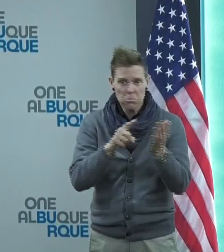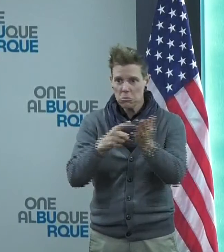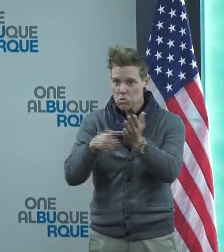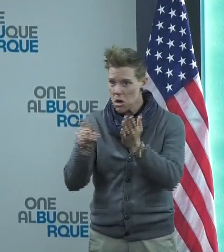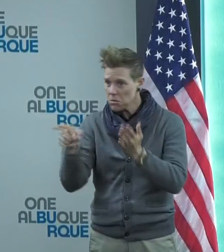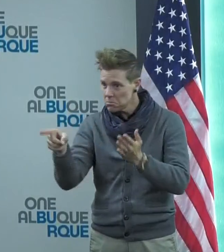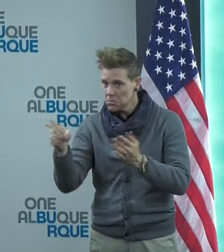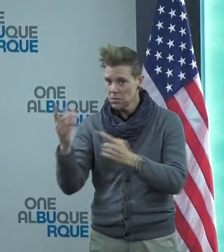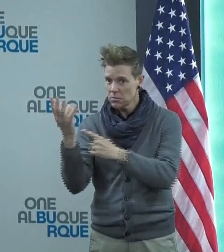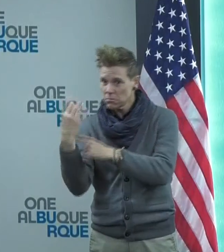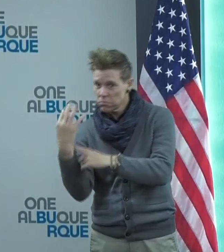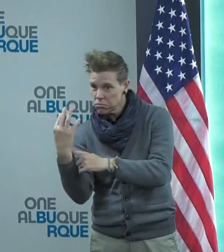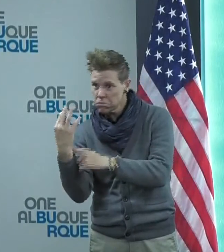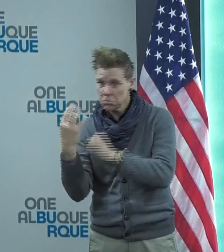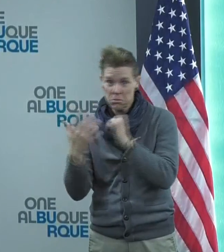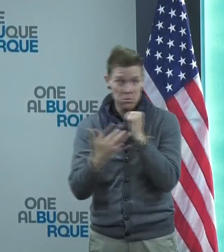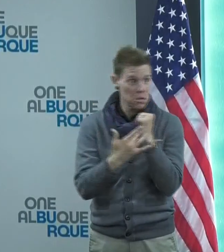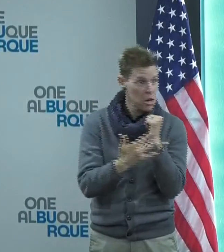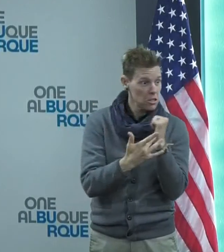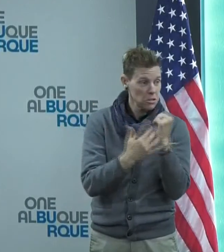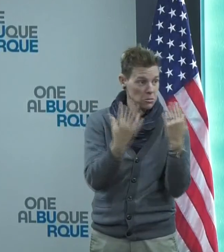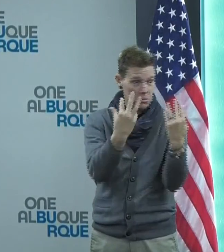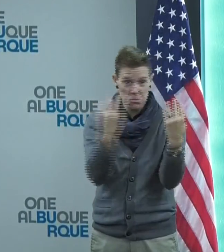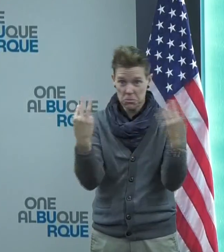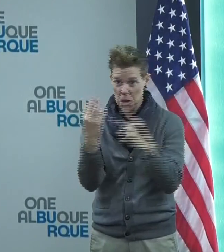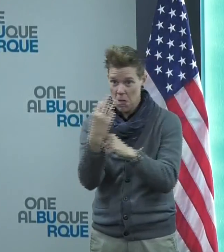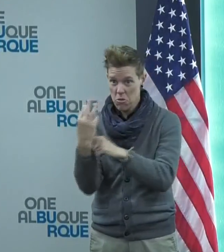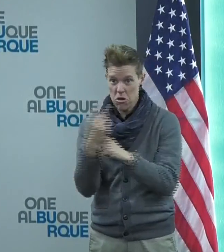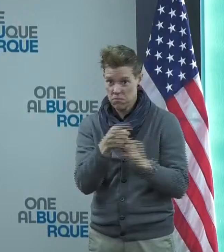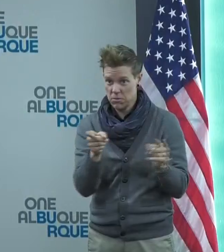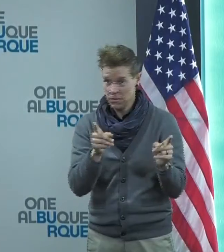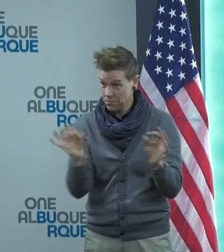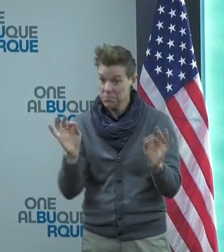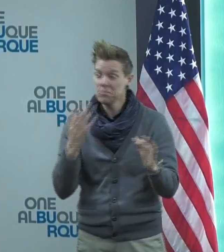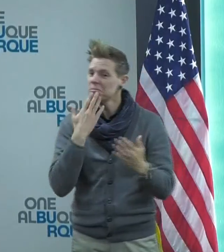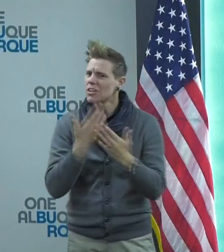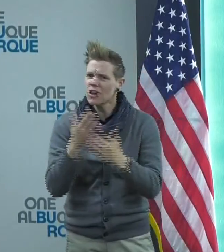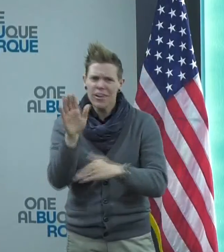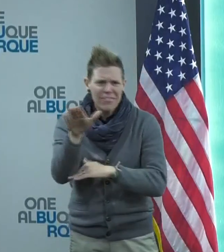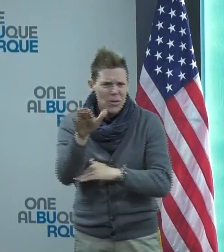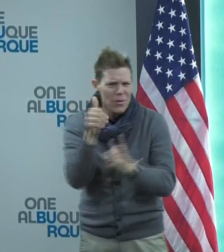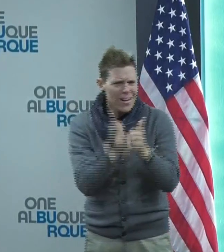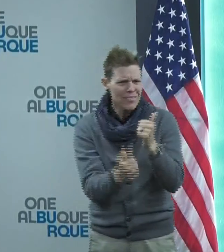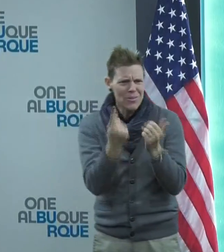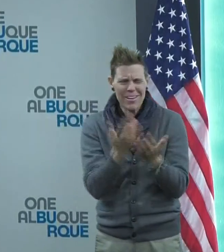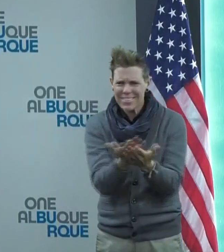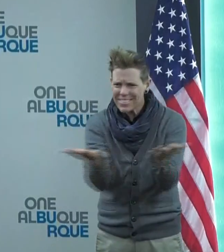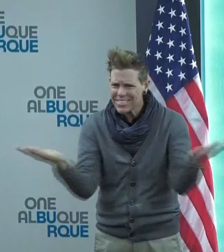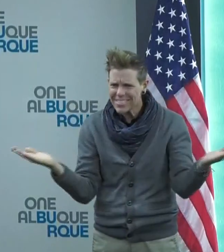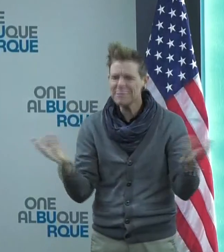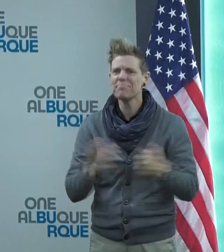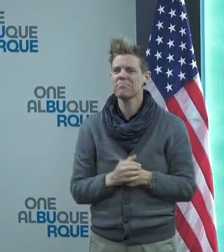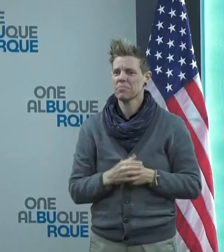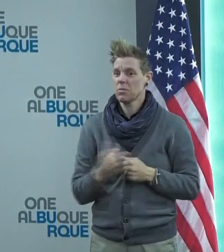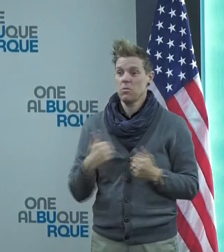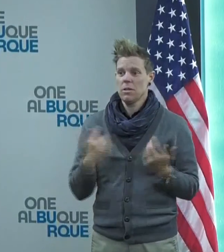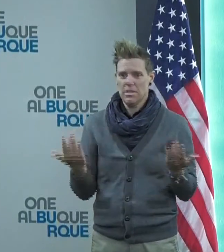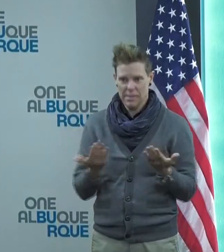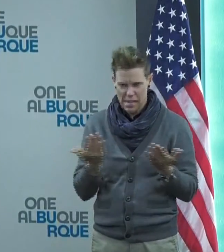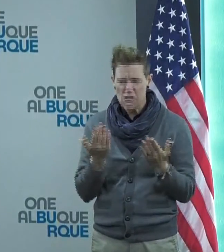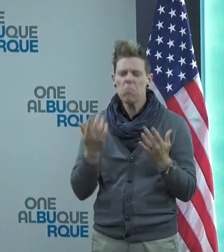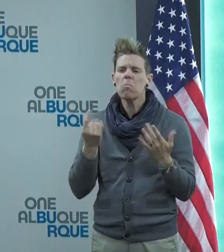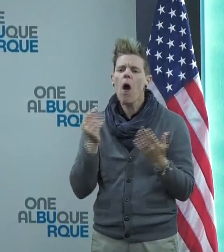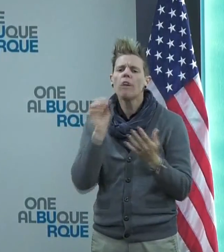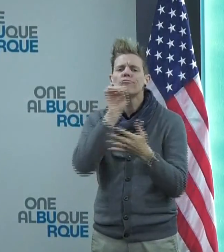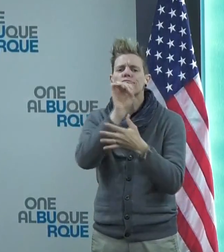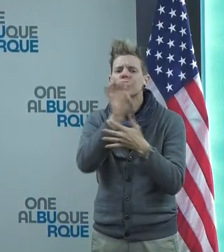Okay. All right, well, good afternoon, everybody. And we're here for a little bit of an update on